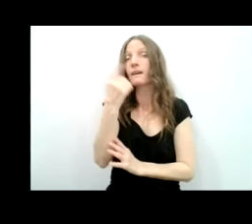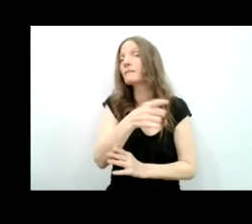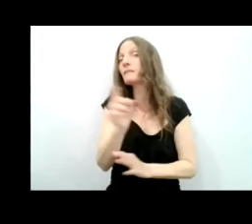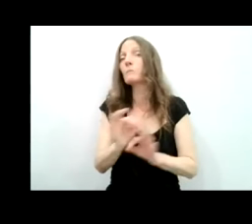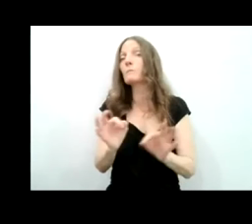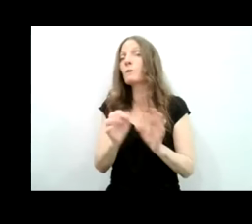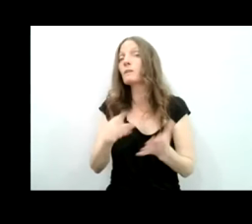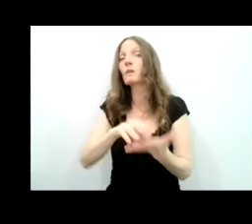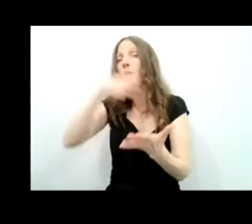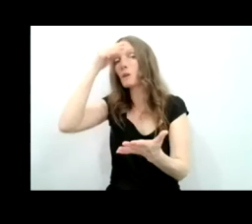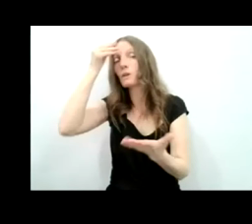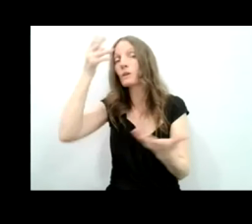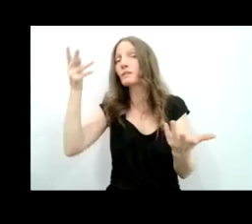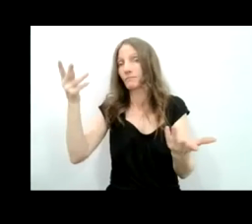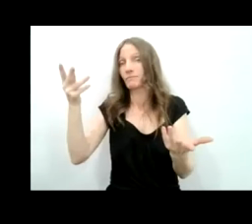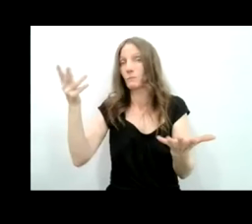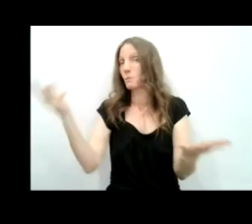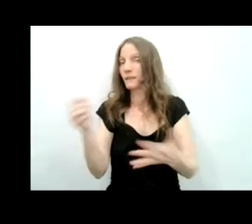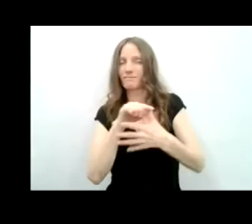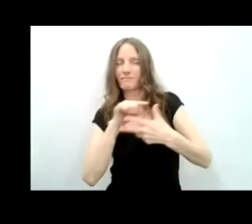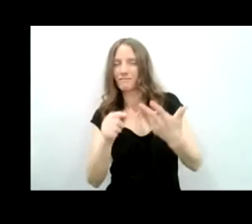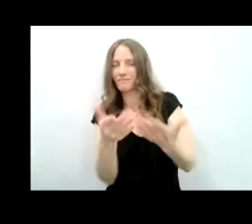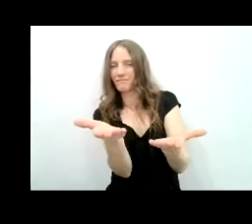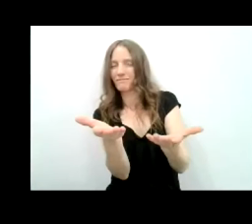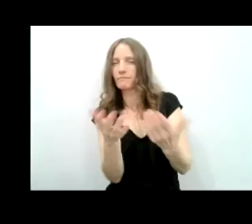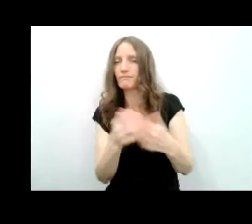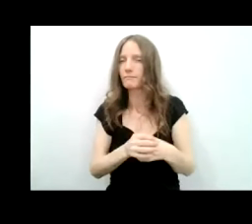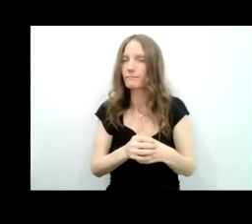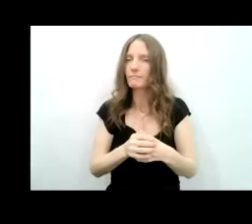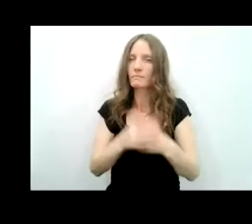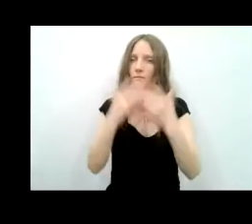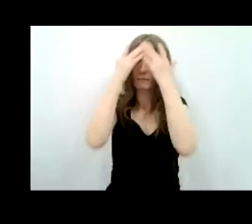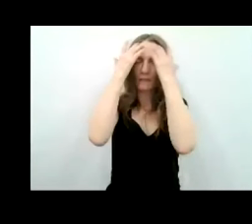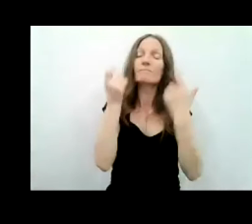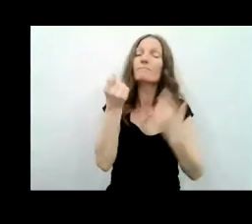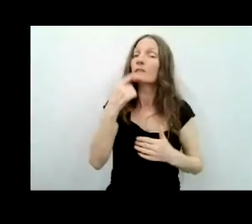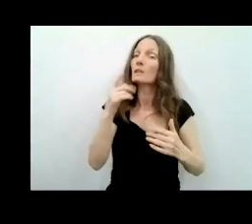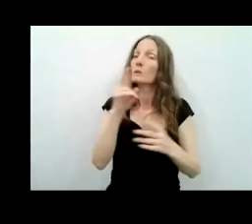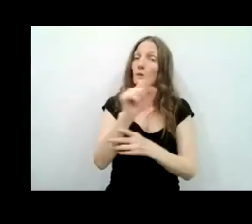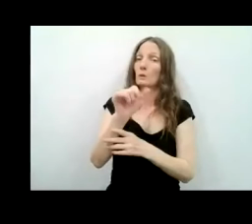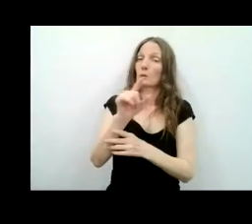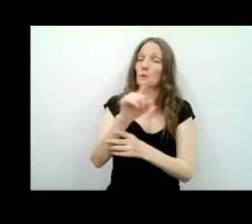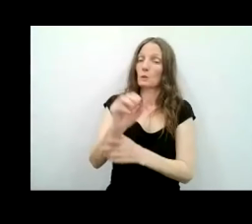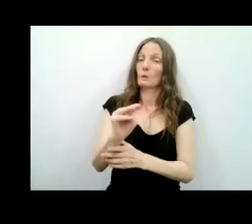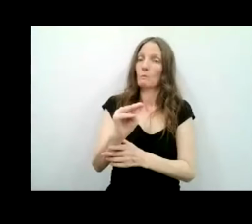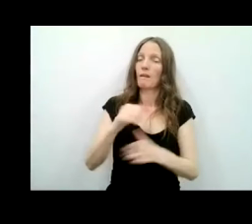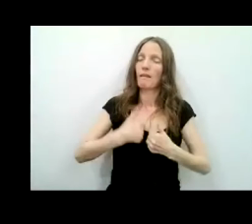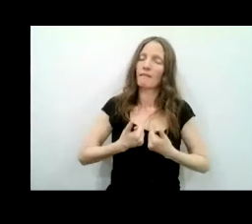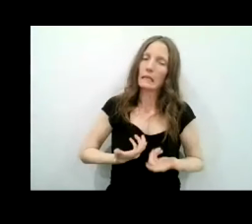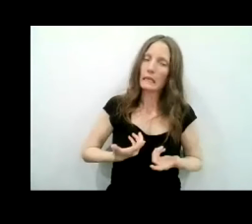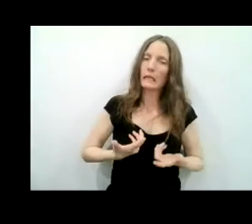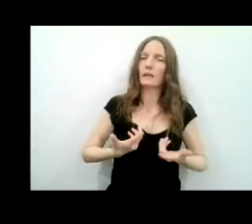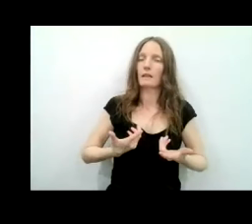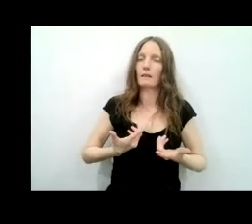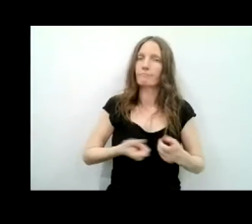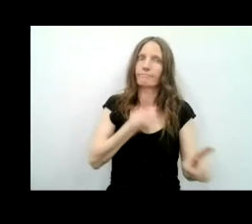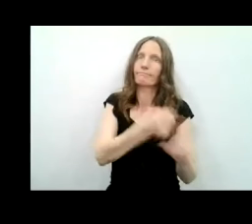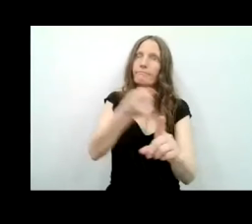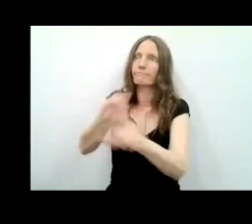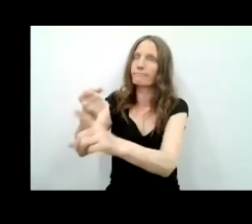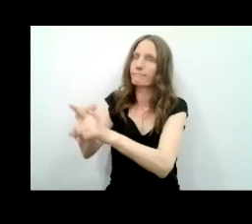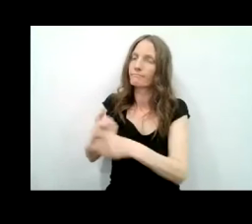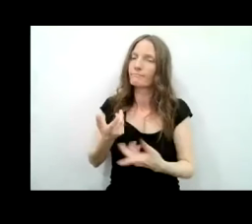that Zoom fatigue is a real thing, but why? Like, what are the reasons that so we all feel a little bit more empty after a long day of